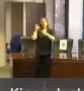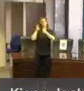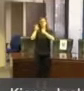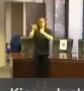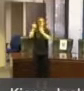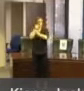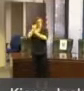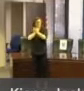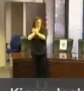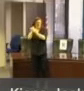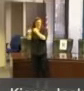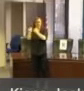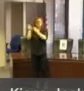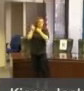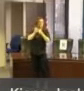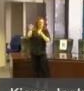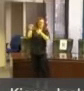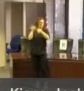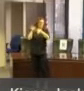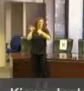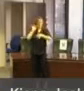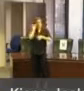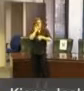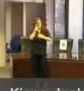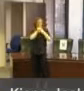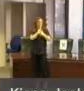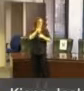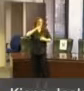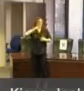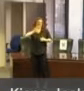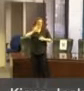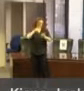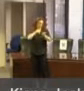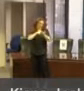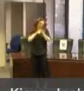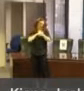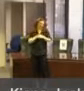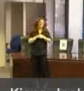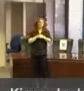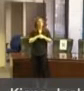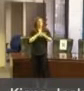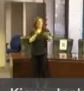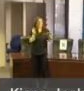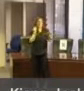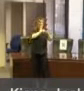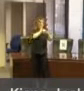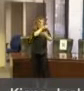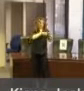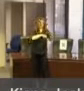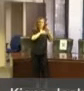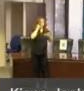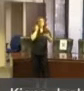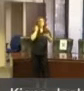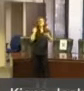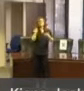CDC requirements for pandemic plans. And so these facilities are required to have a plan that includes surveillance and